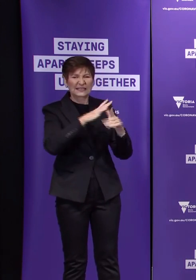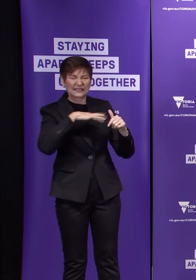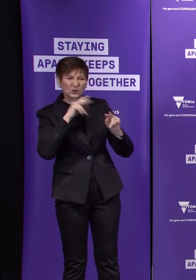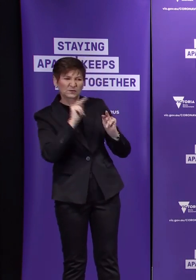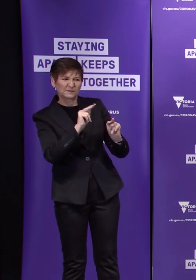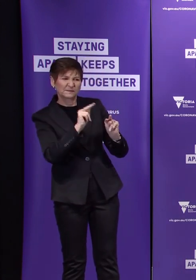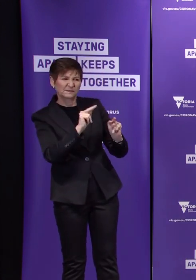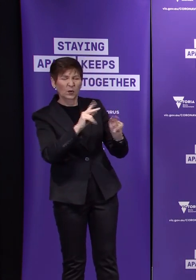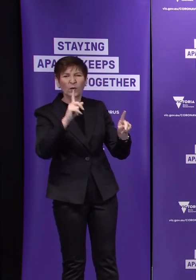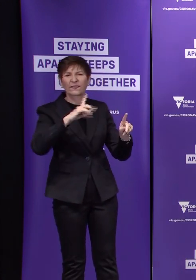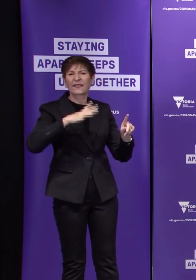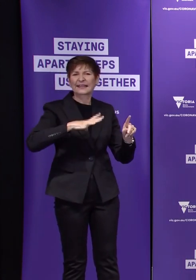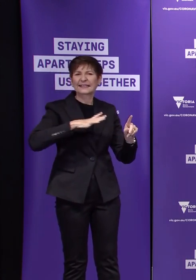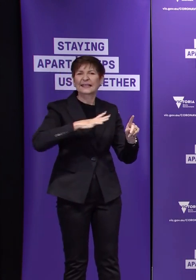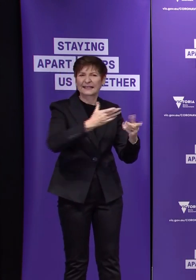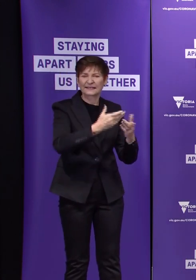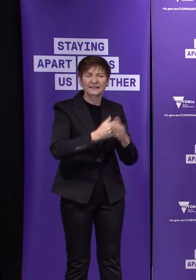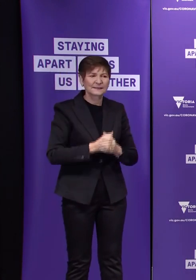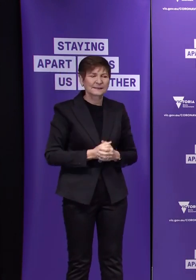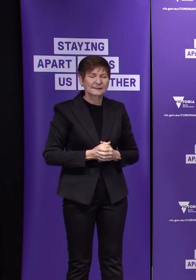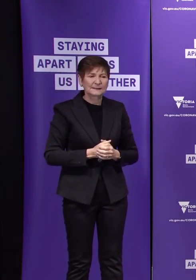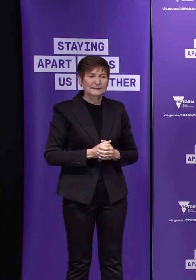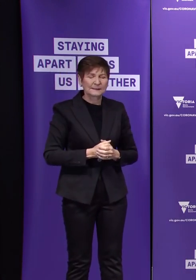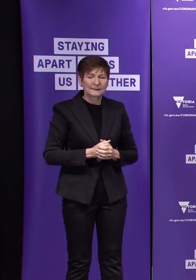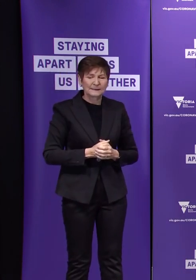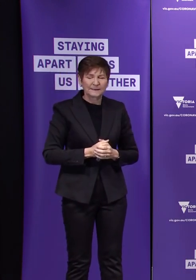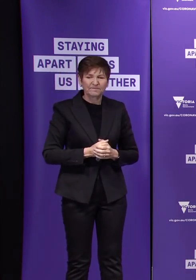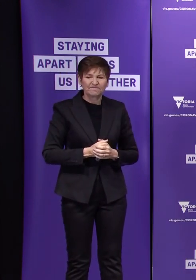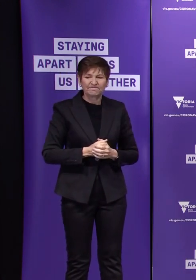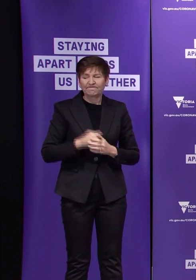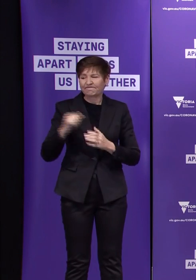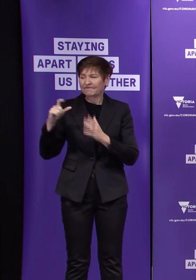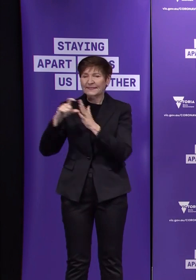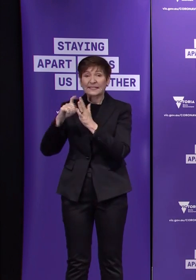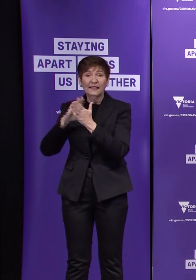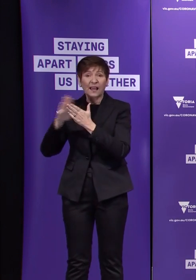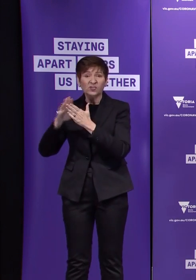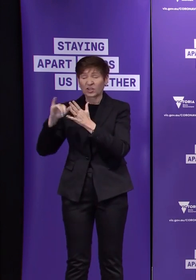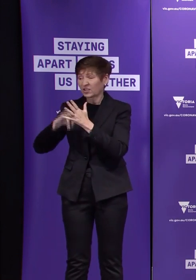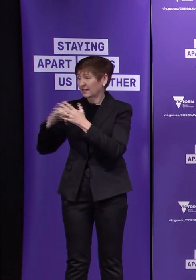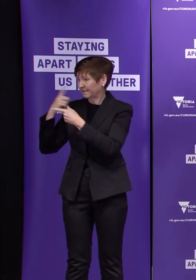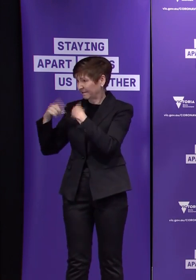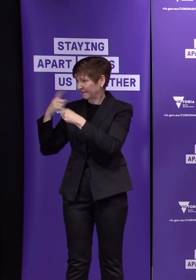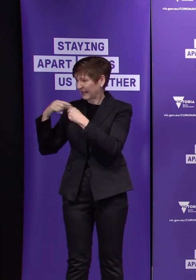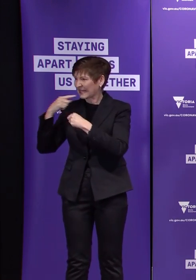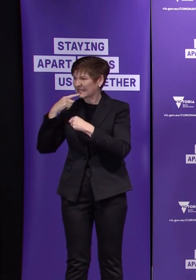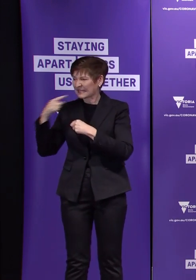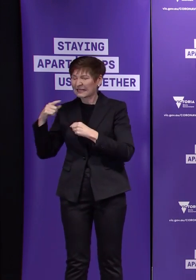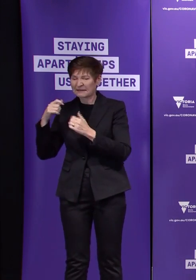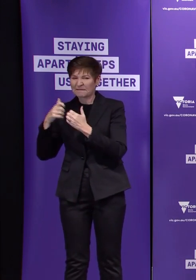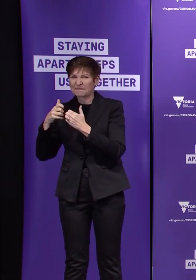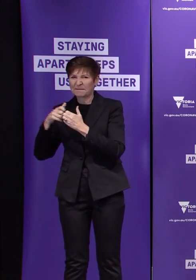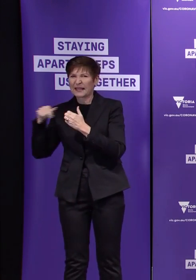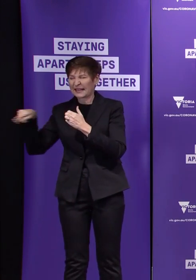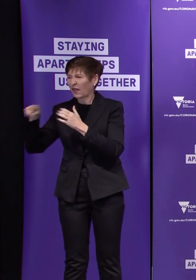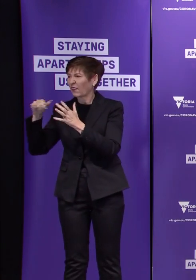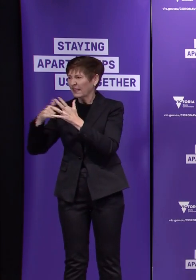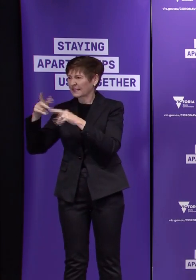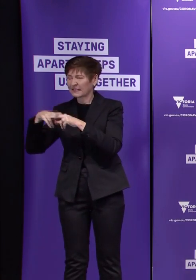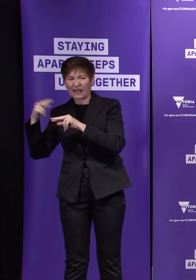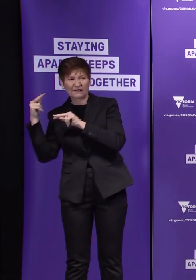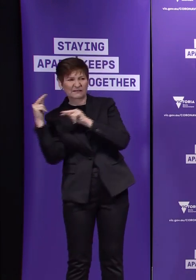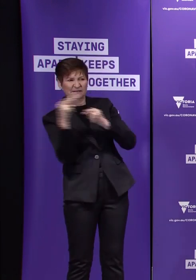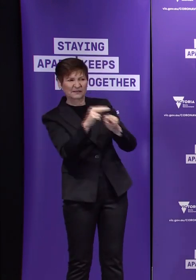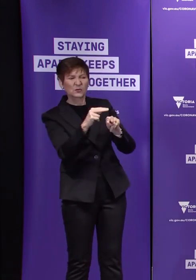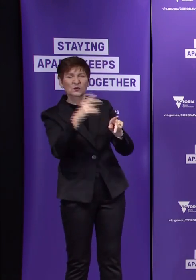latest advice was that the site was, it was the subject of considerable attention, and every effort was